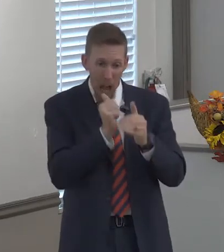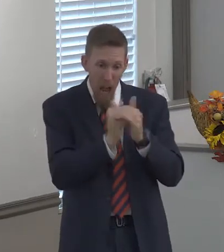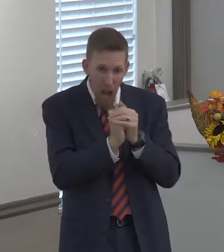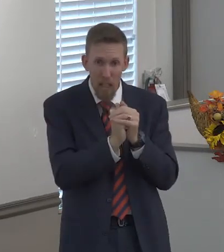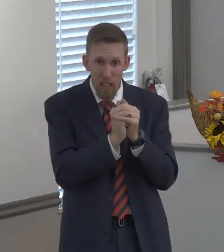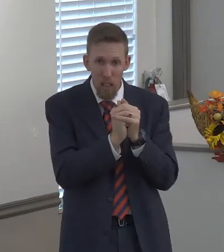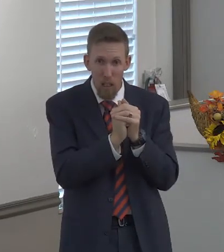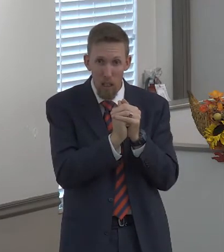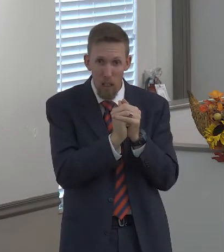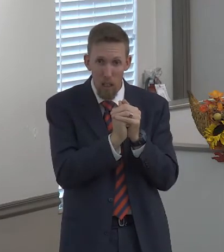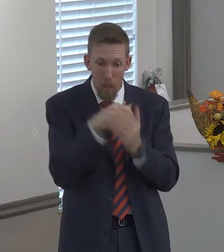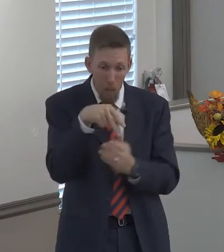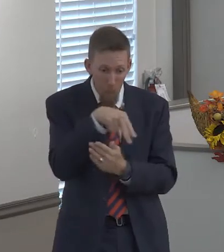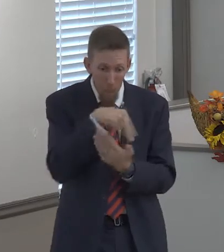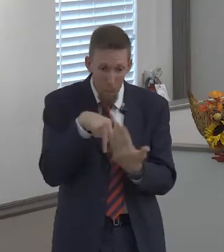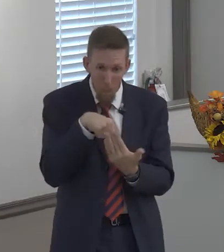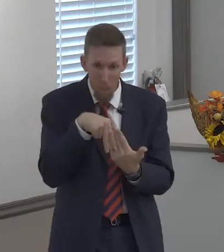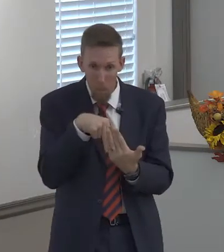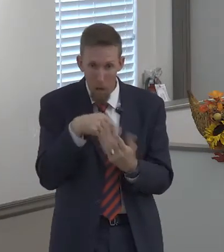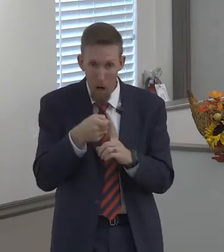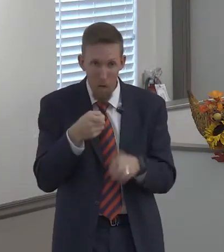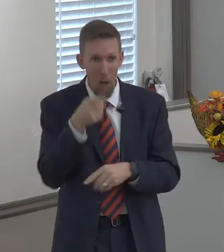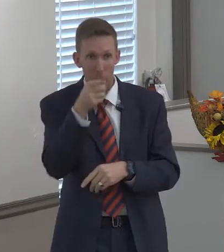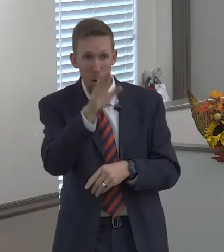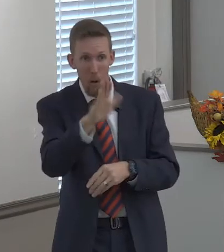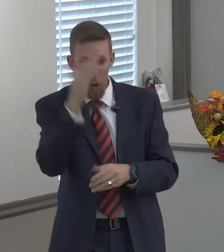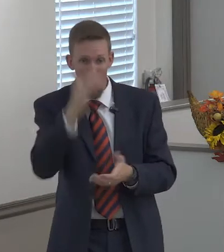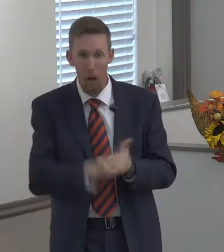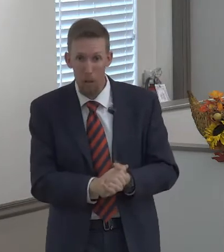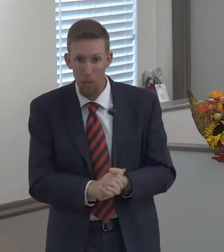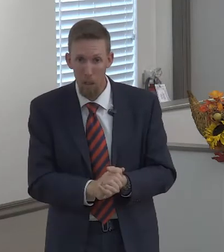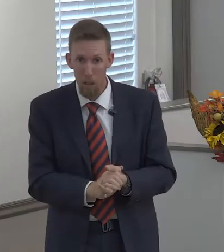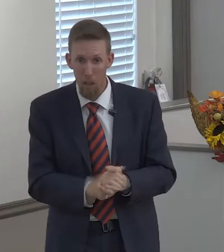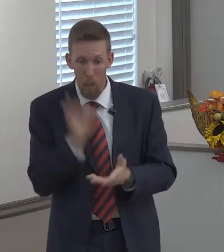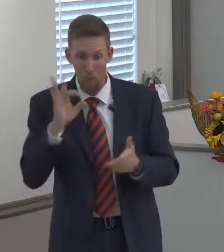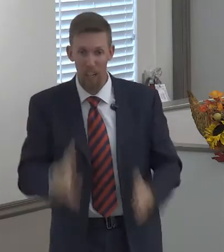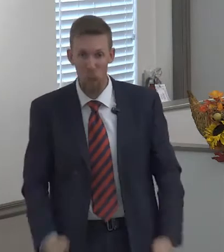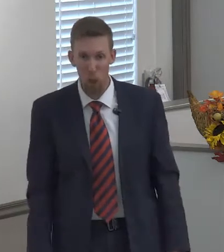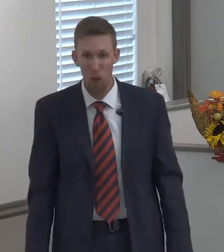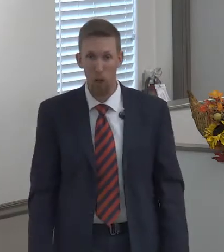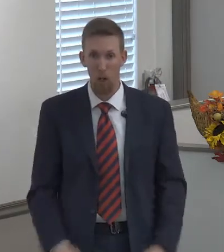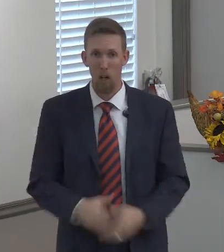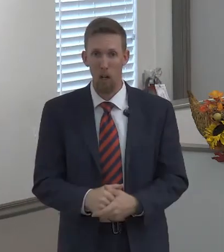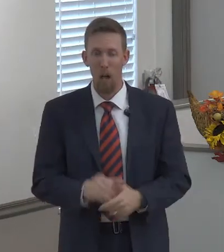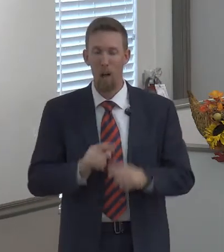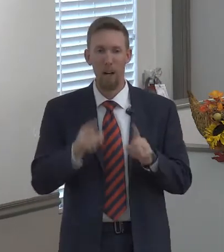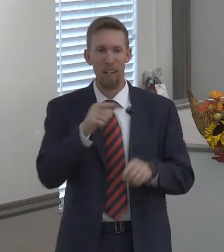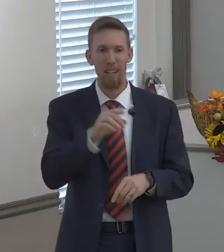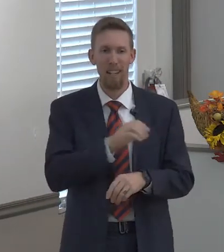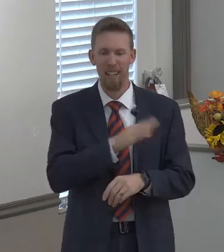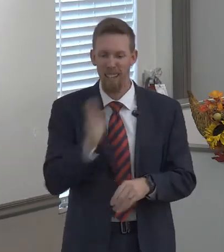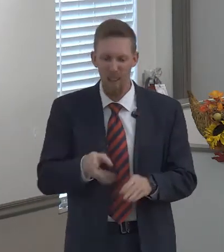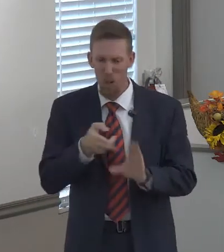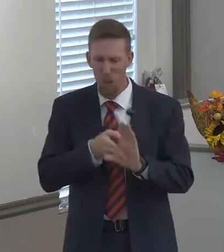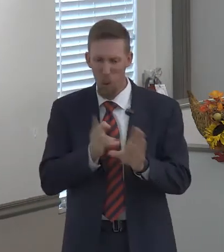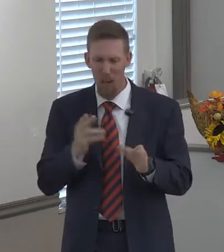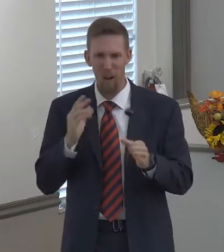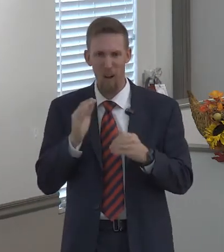Oh, I can't do this. I can't do this today. You know, something lousy was going on in my life or something, you